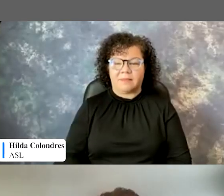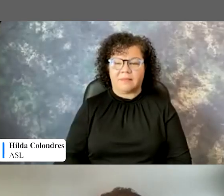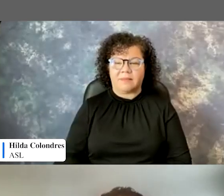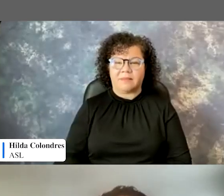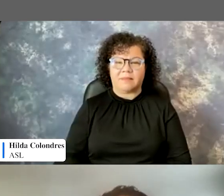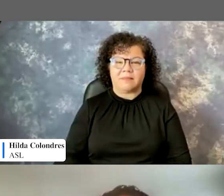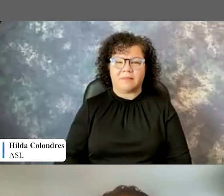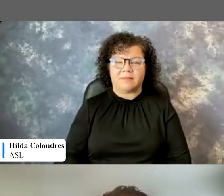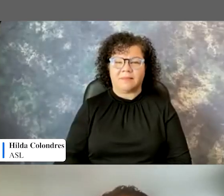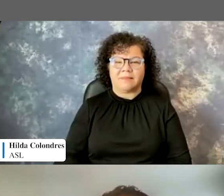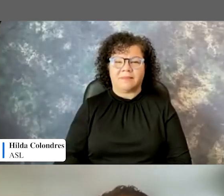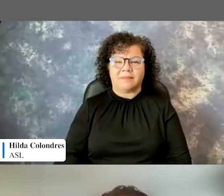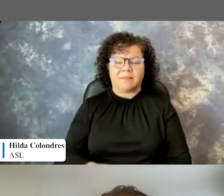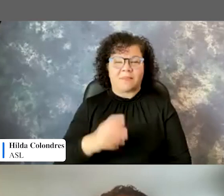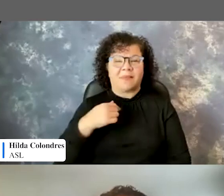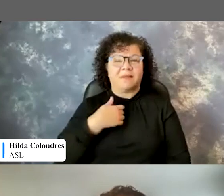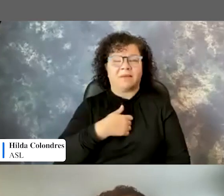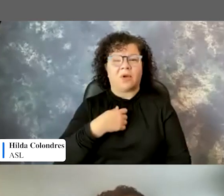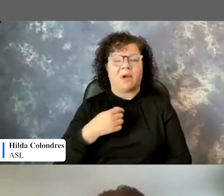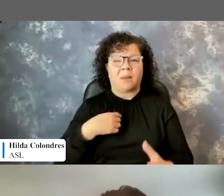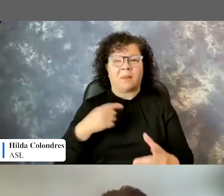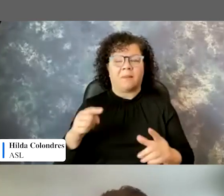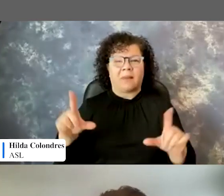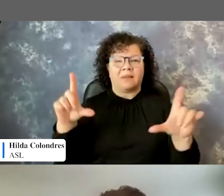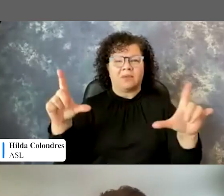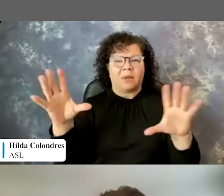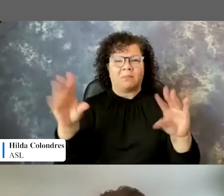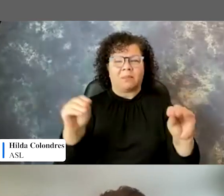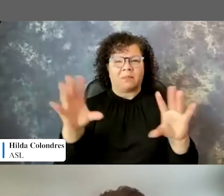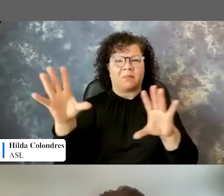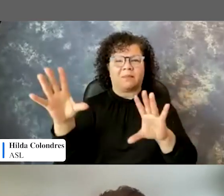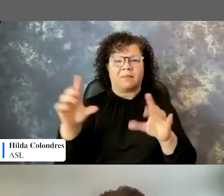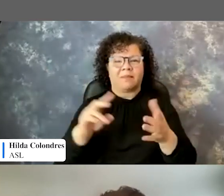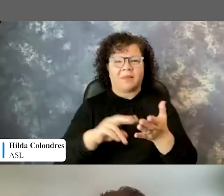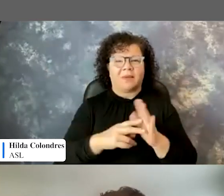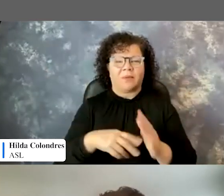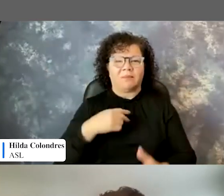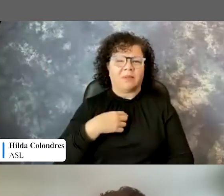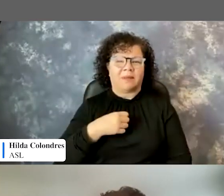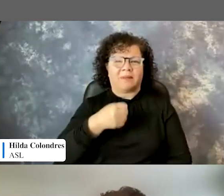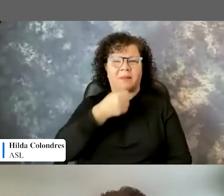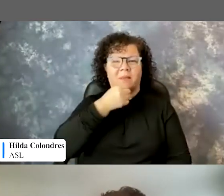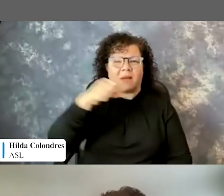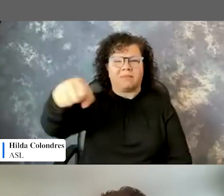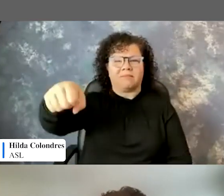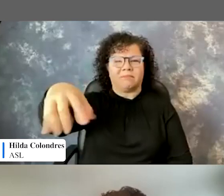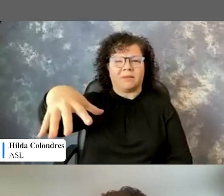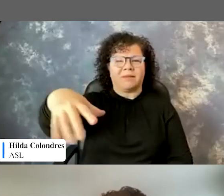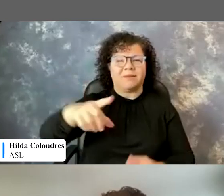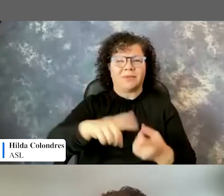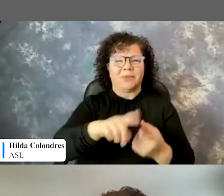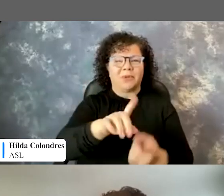I just had a moment where my screens went blank. So that must have been the mic drop from your response to